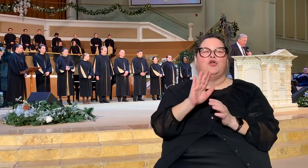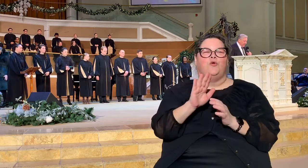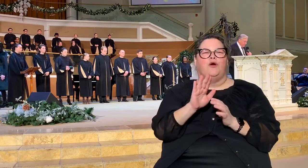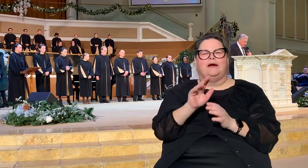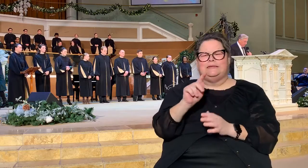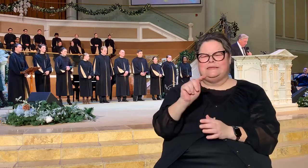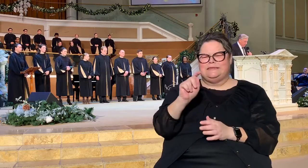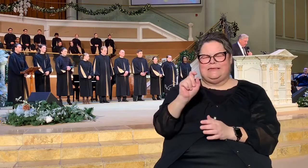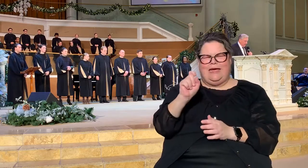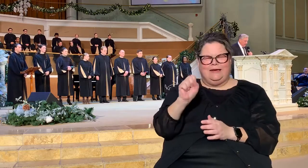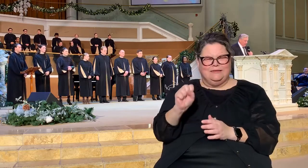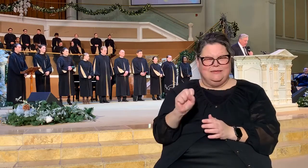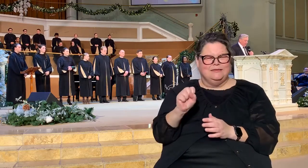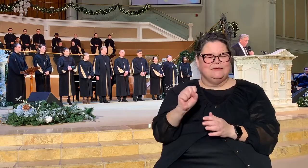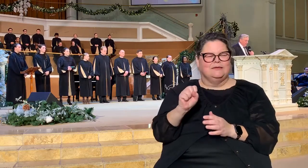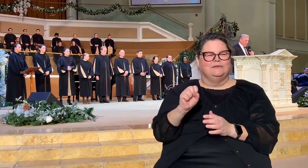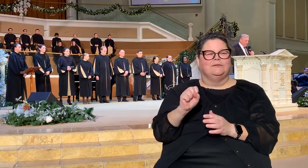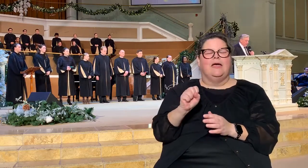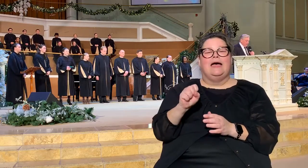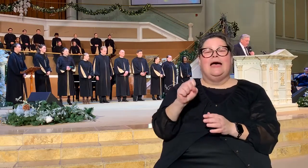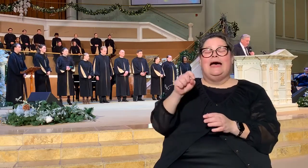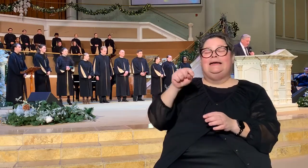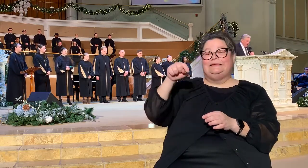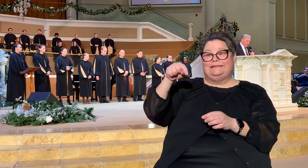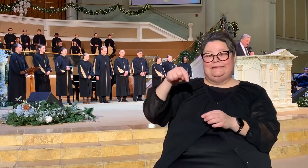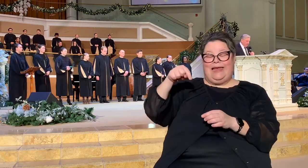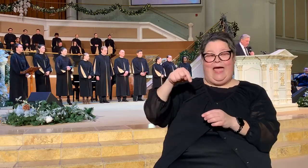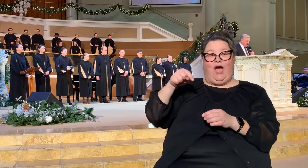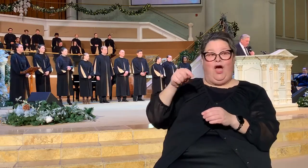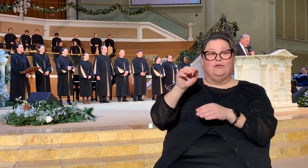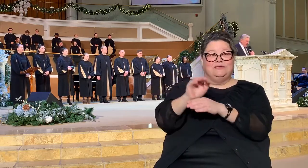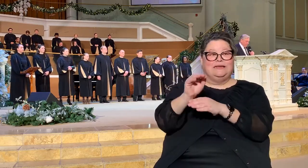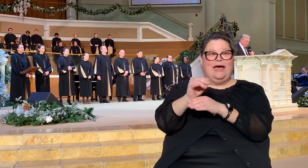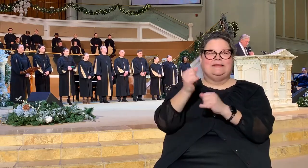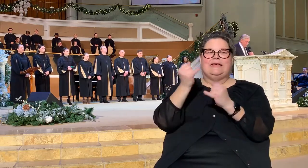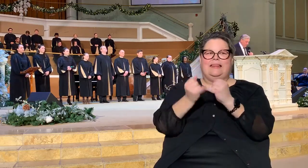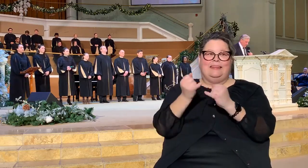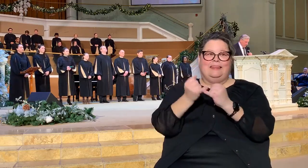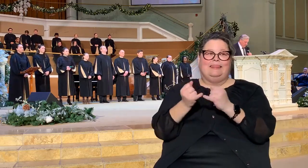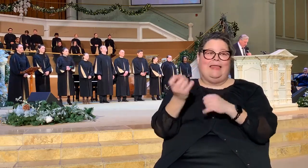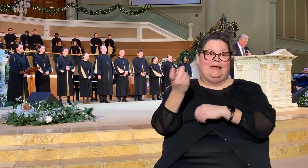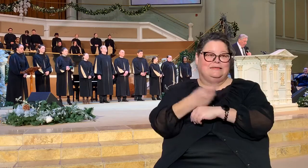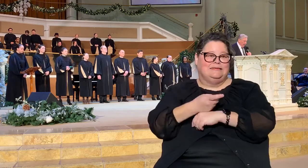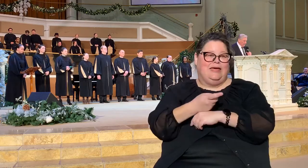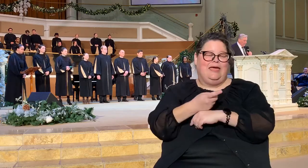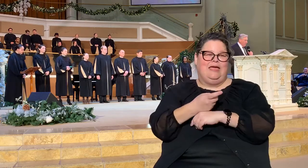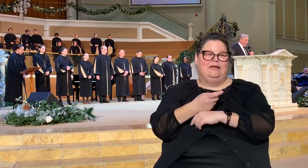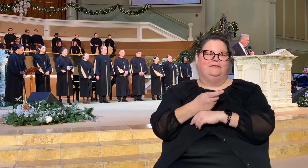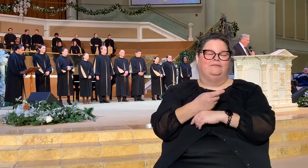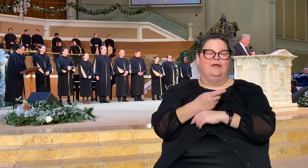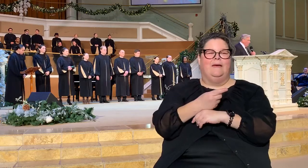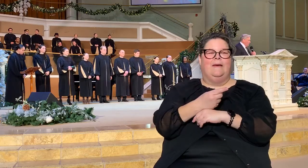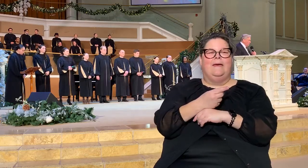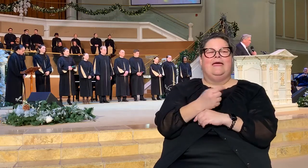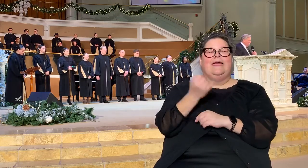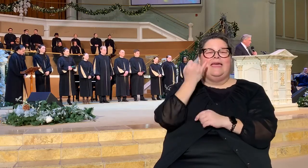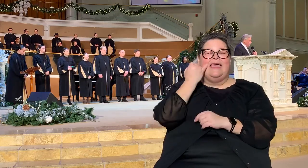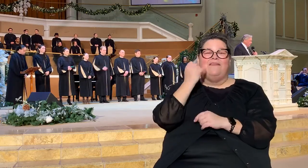in tonight, and that'll be included on the final contribution statements. Otherwise, it will go